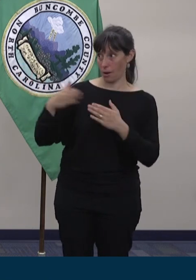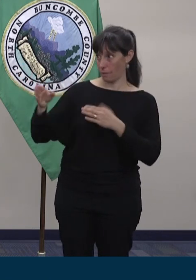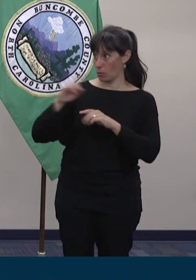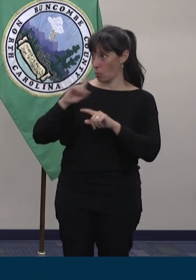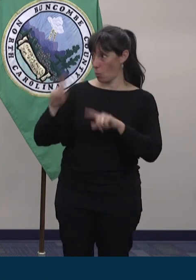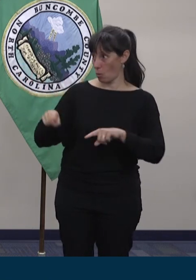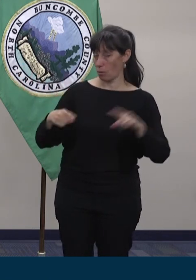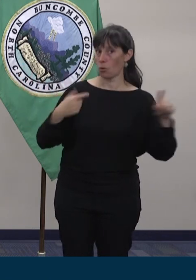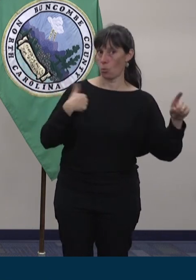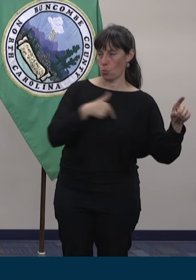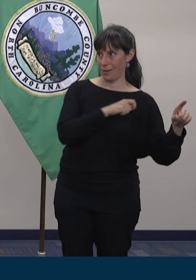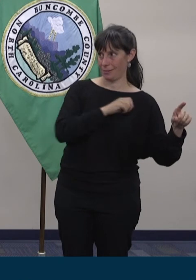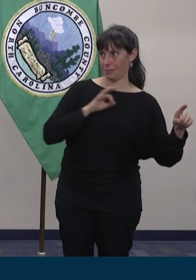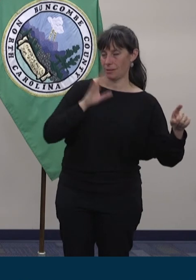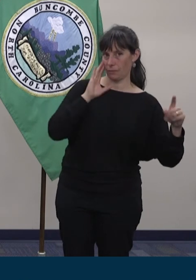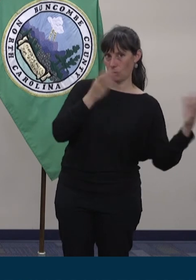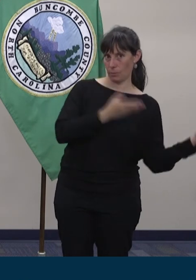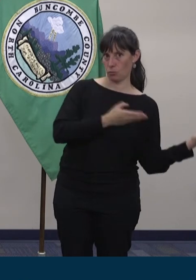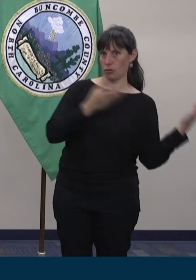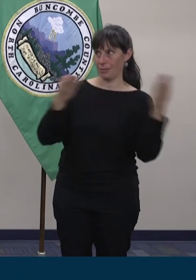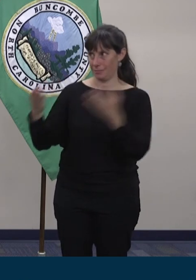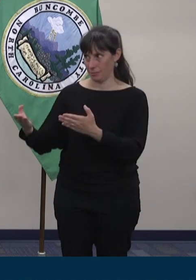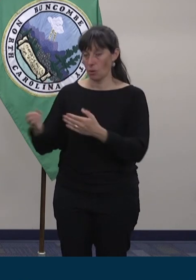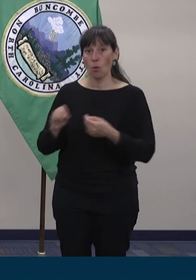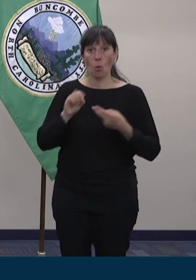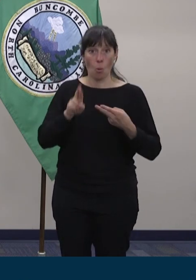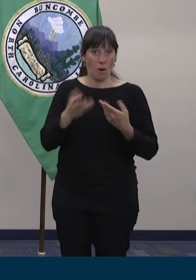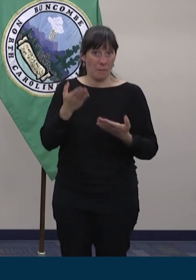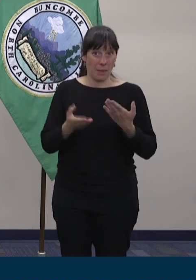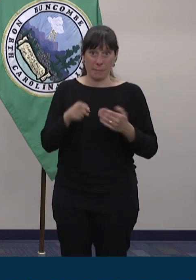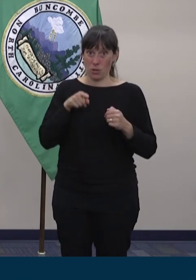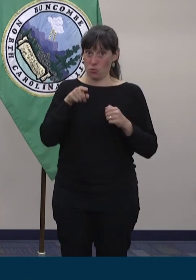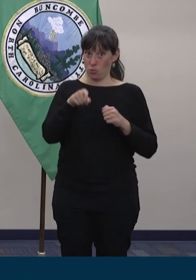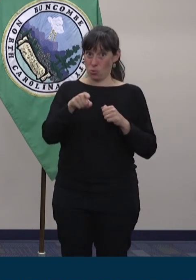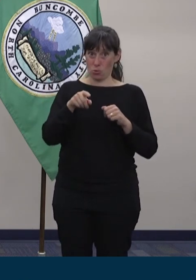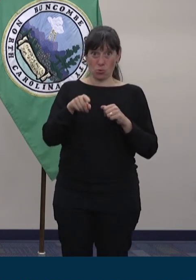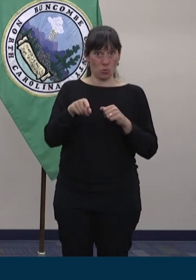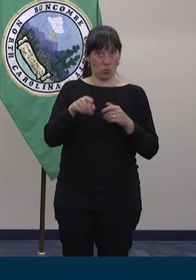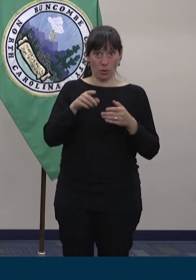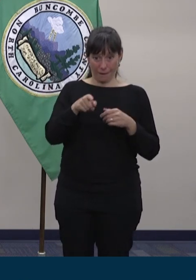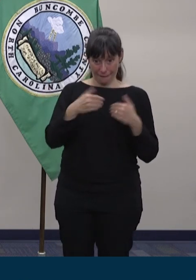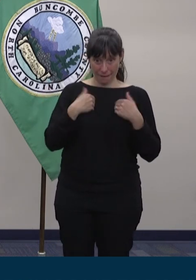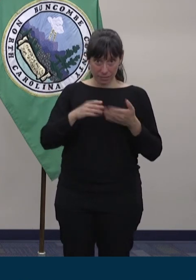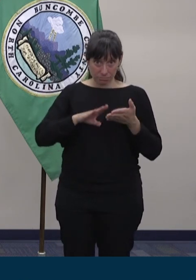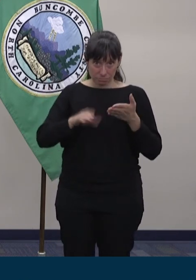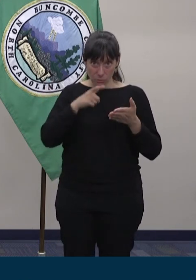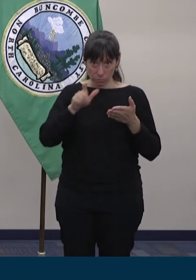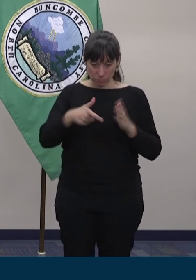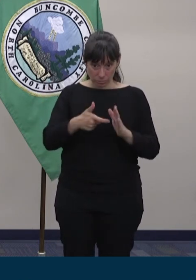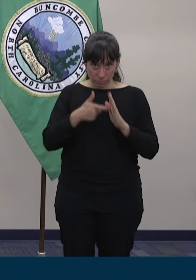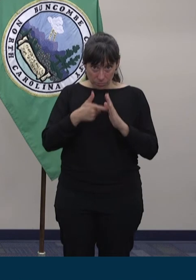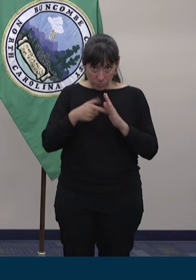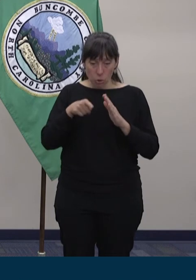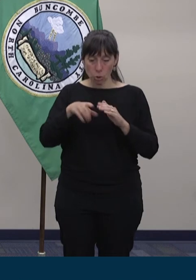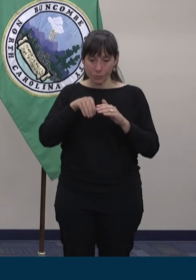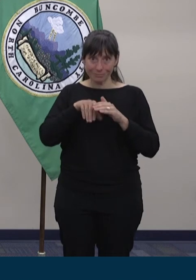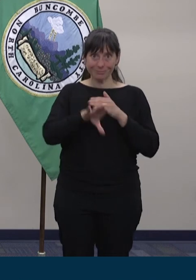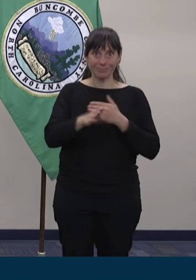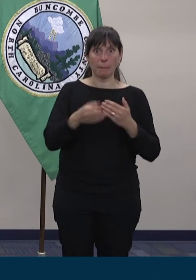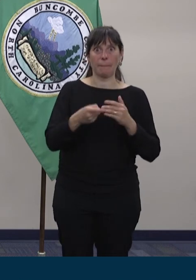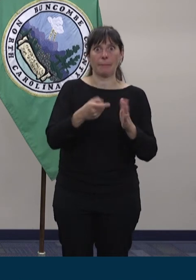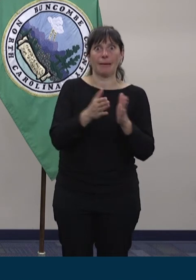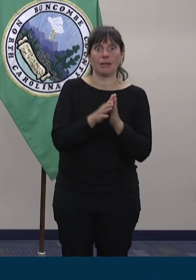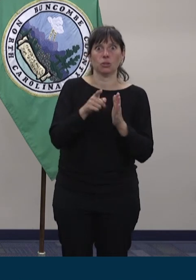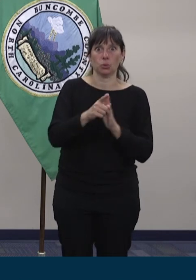section of the store. The business gets to decide how to best ensure service delivery to those clients with face